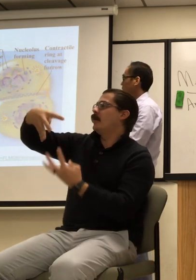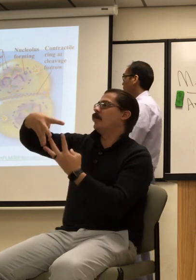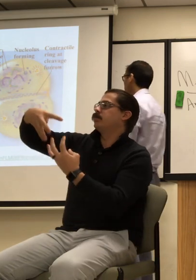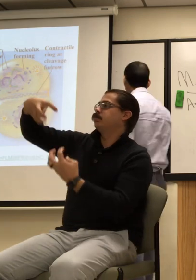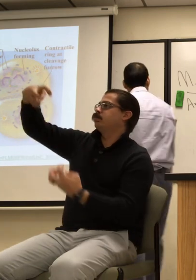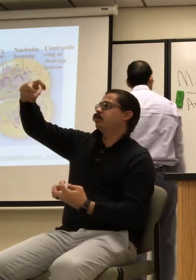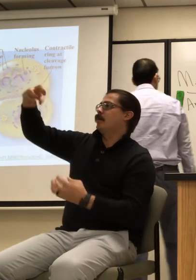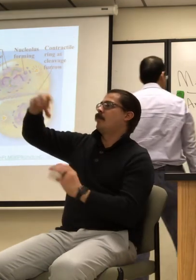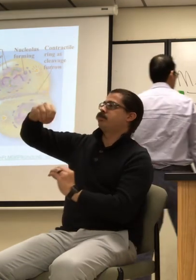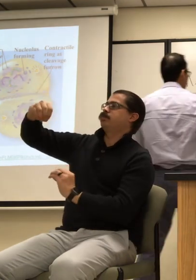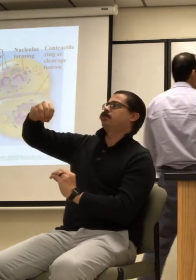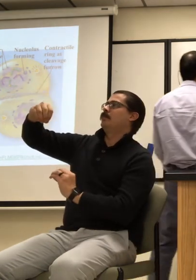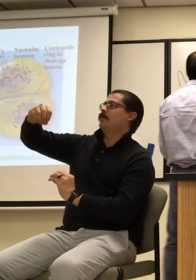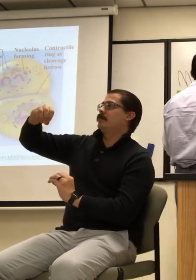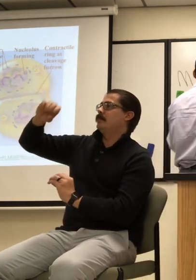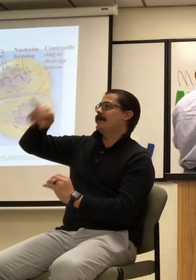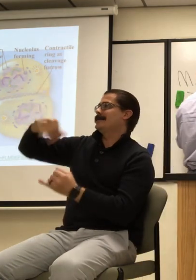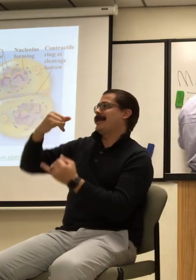telophase/cytokinesis.